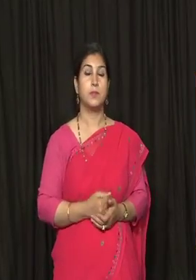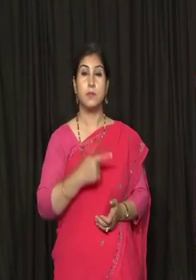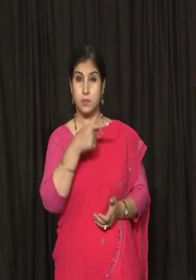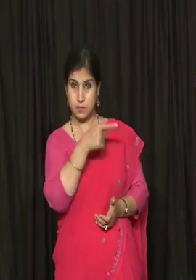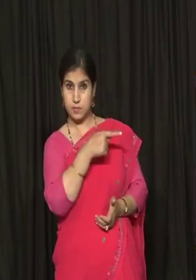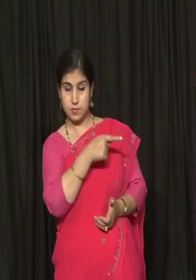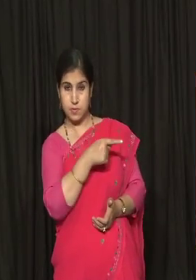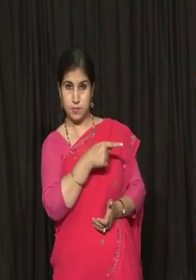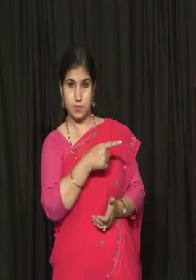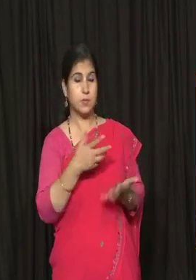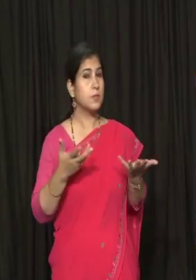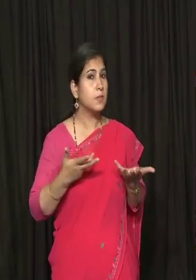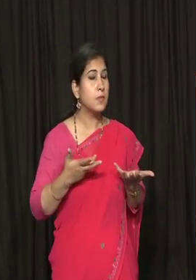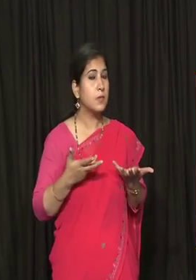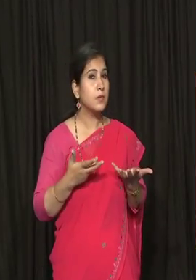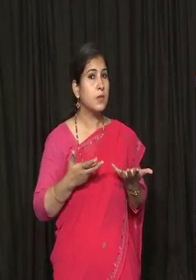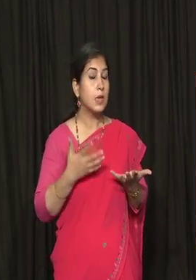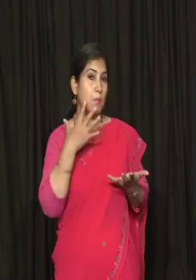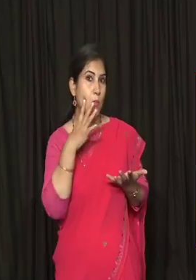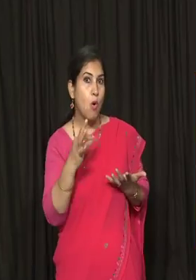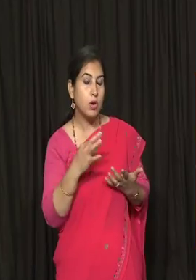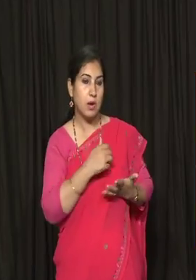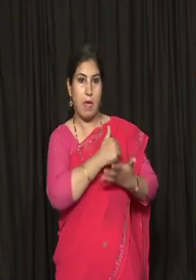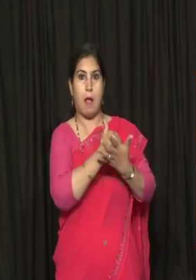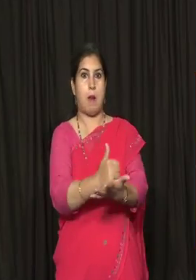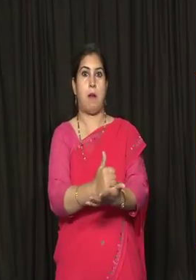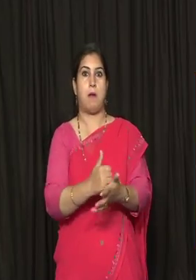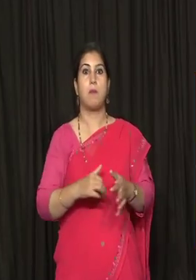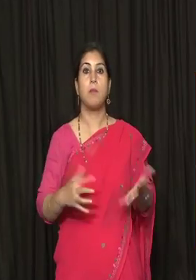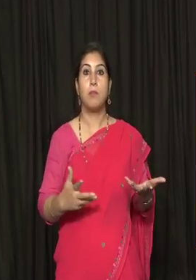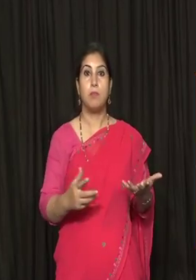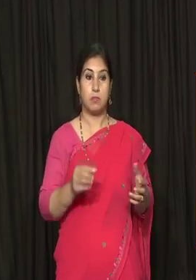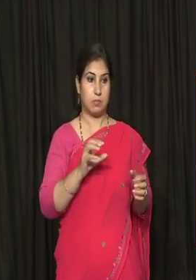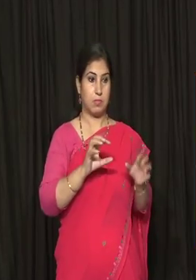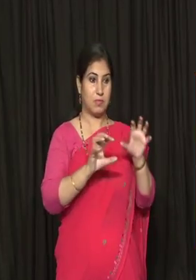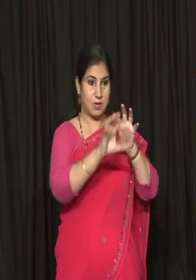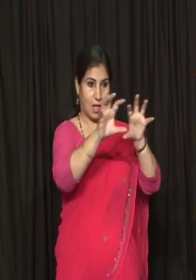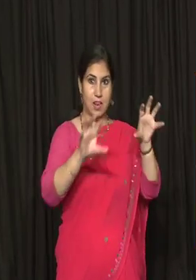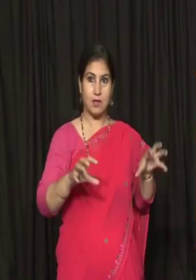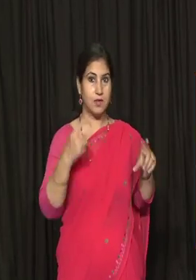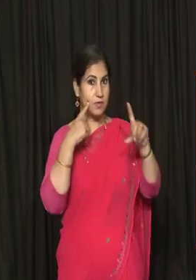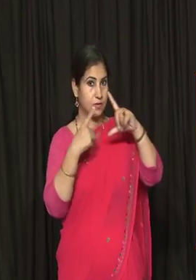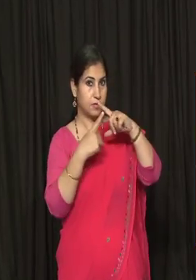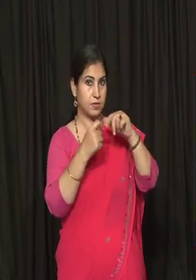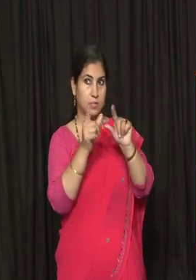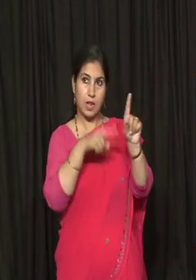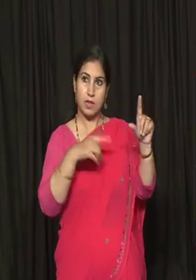Count Cavour, who played an important role in the unification of Italy